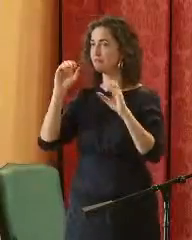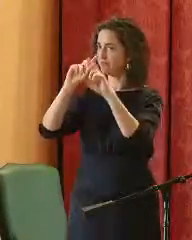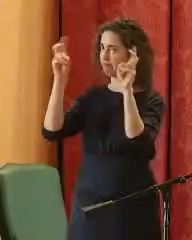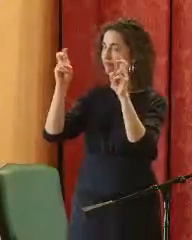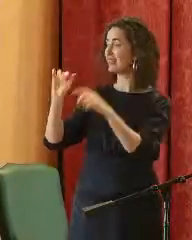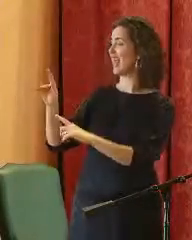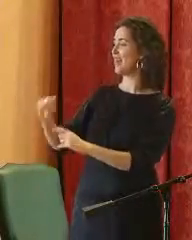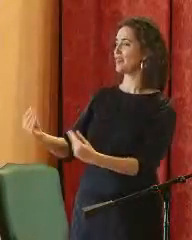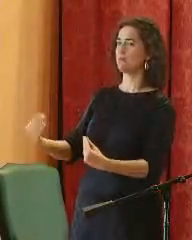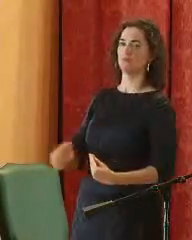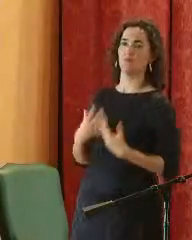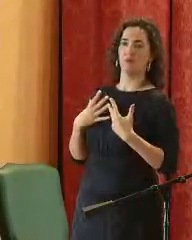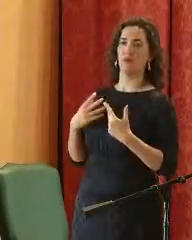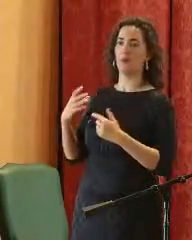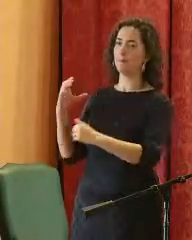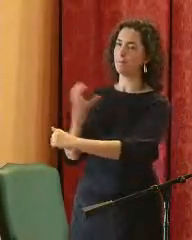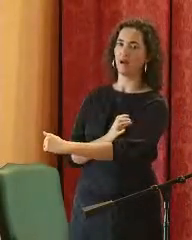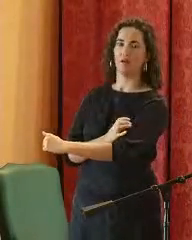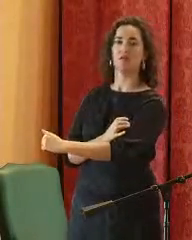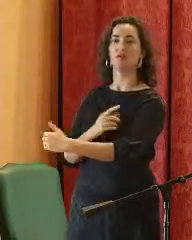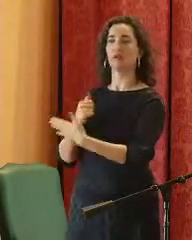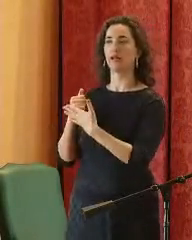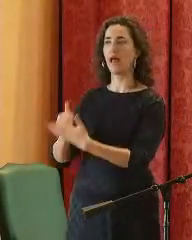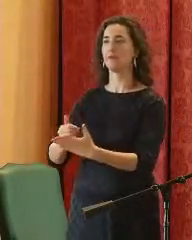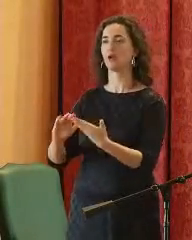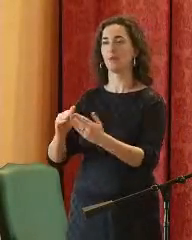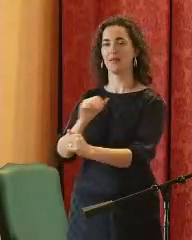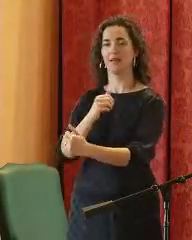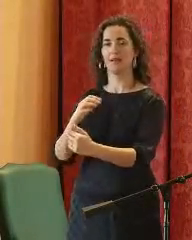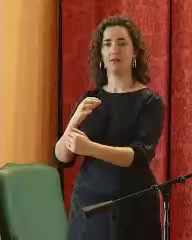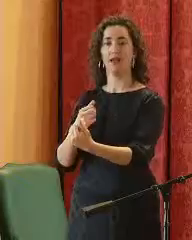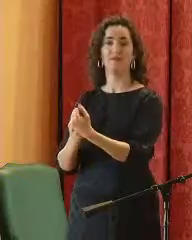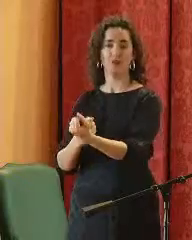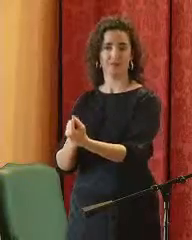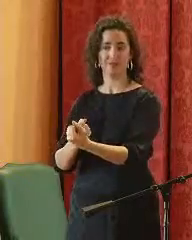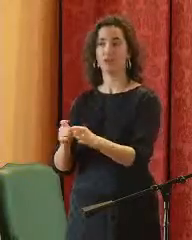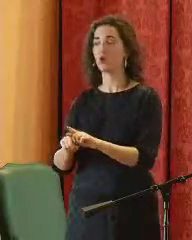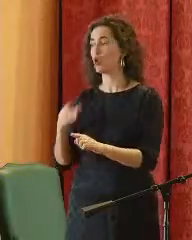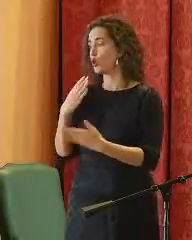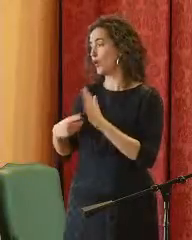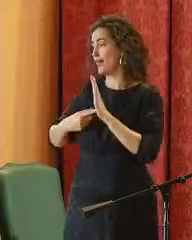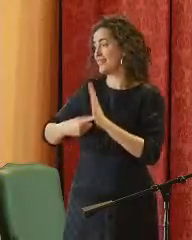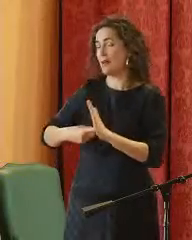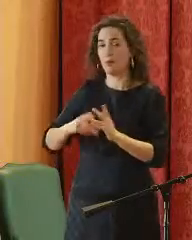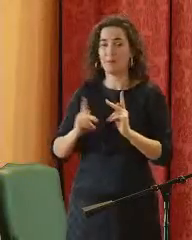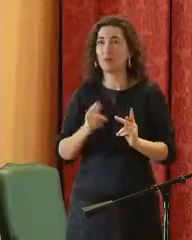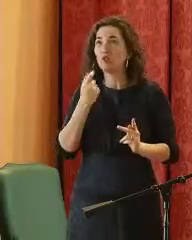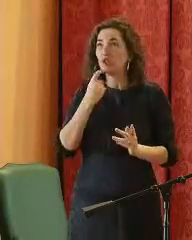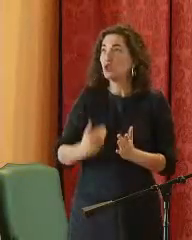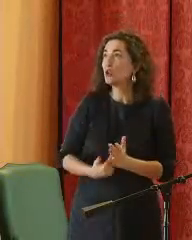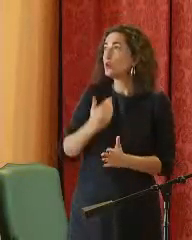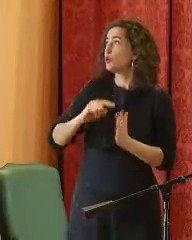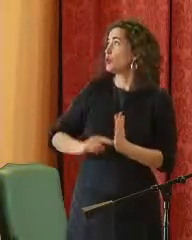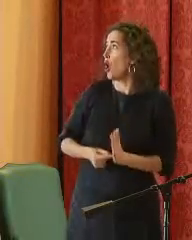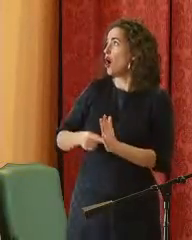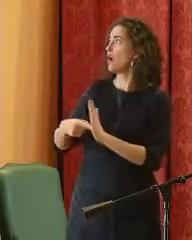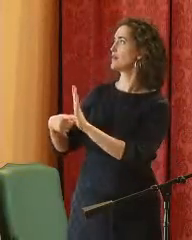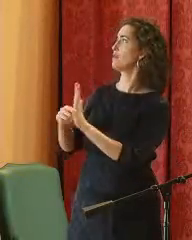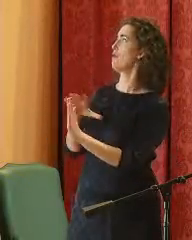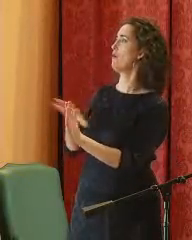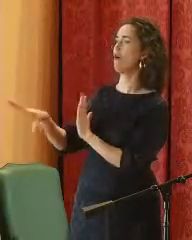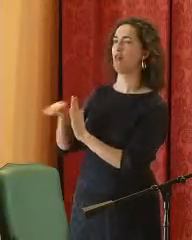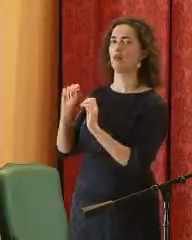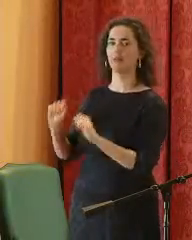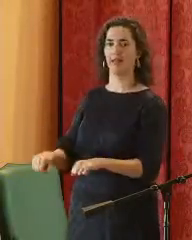positive force in the advocacy community, and an example for those just getting started. It is my pleasure to